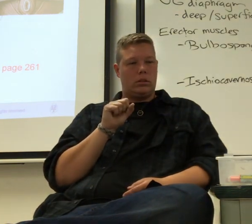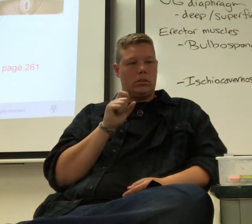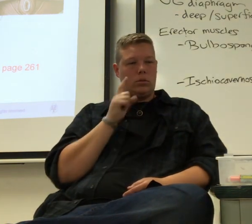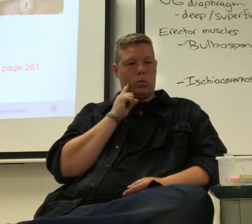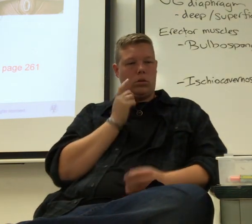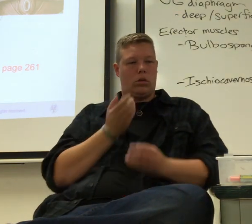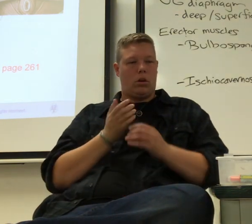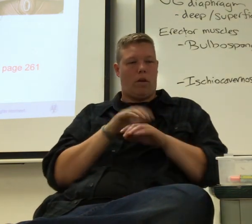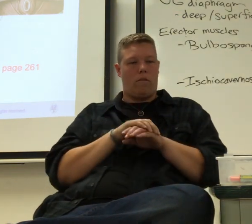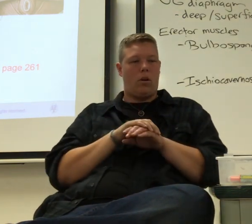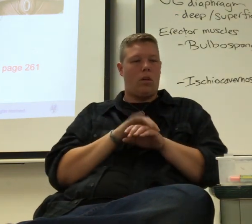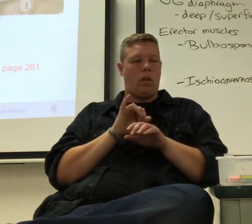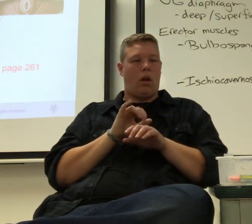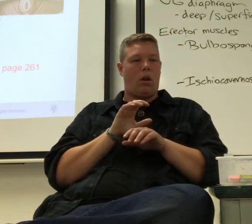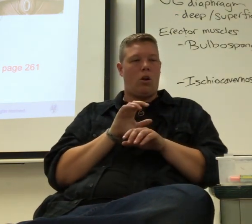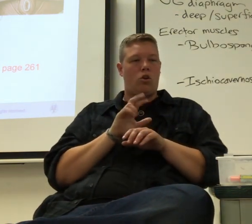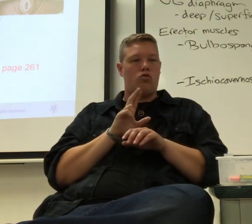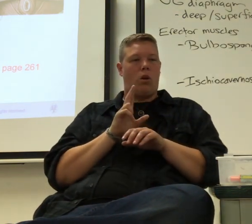clitoris,